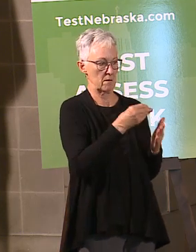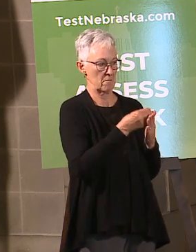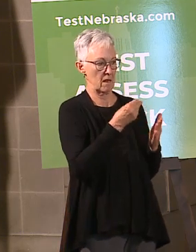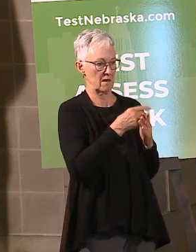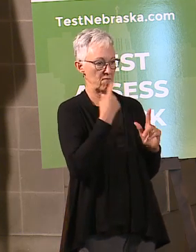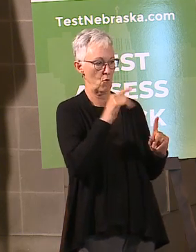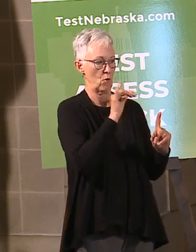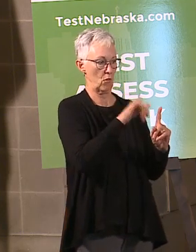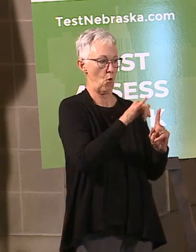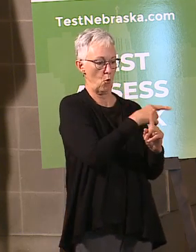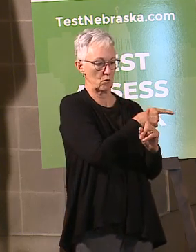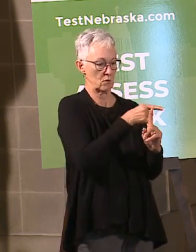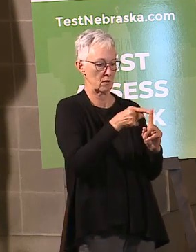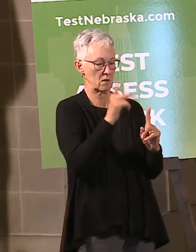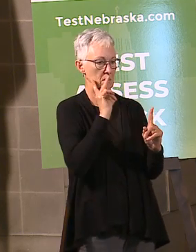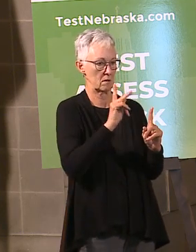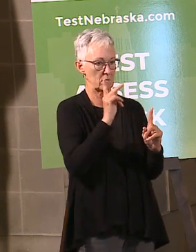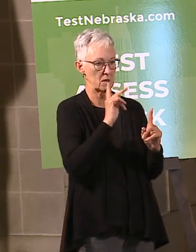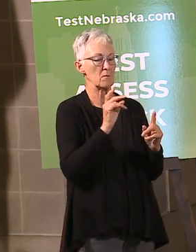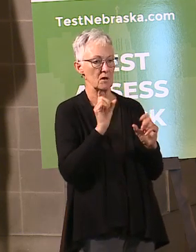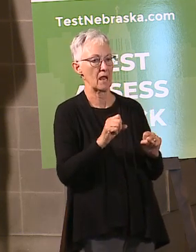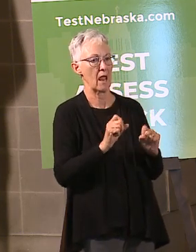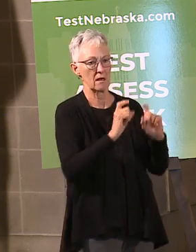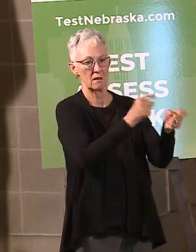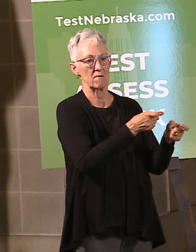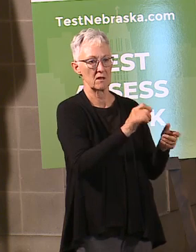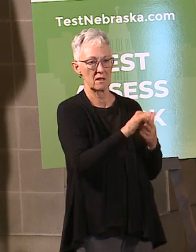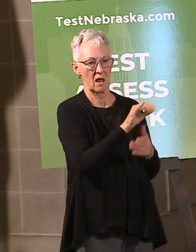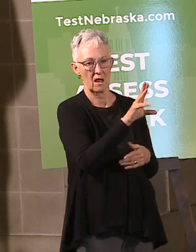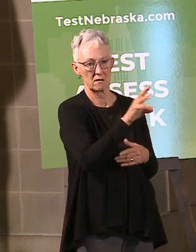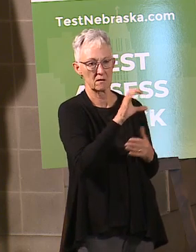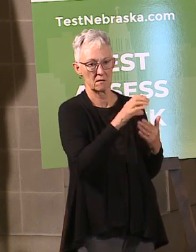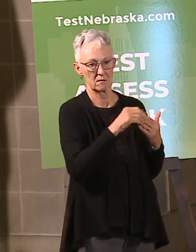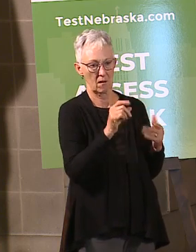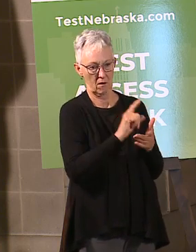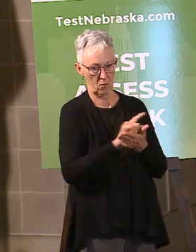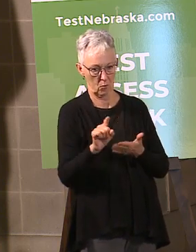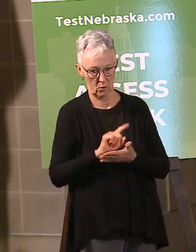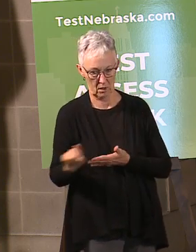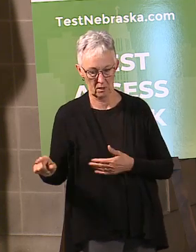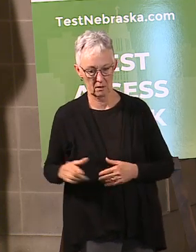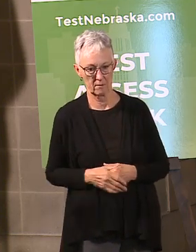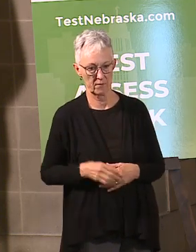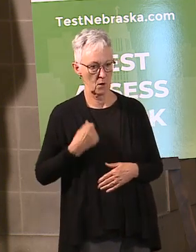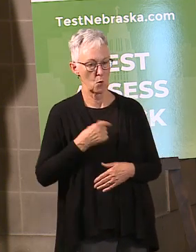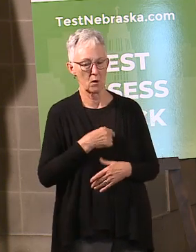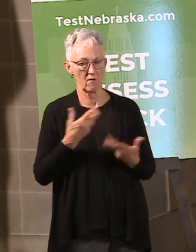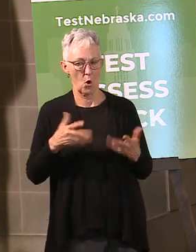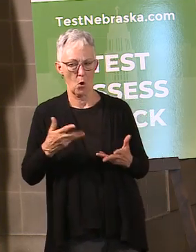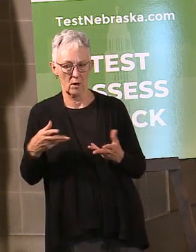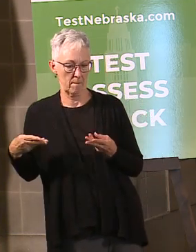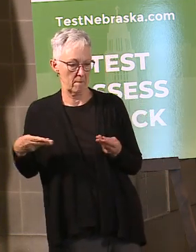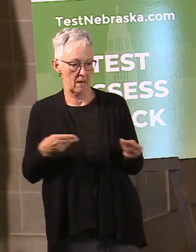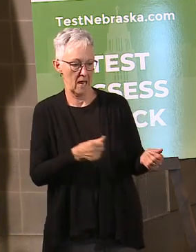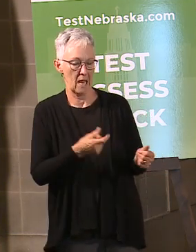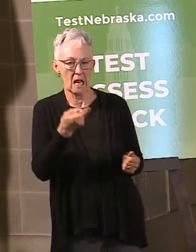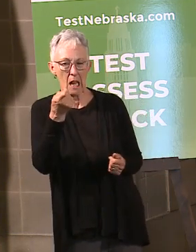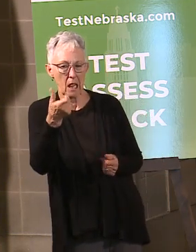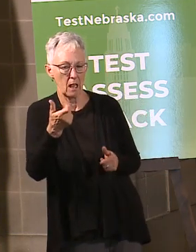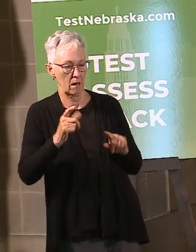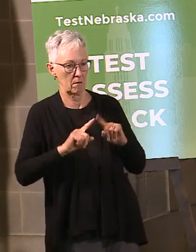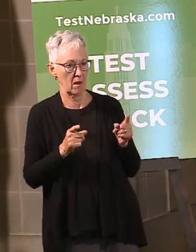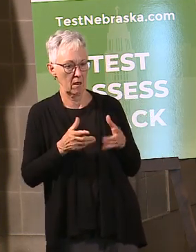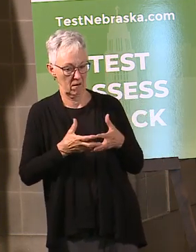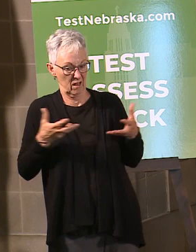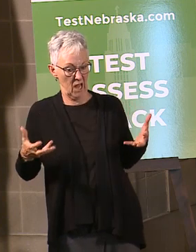back and search those people. We'll be making notifications for them. Like I said, we've paid a few dollars out on it already, but the big push will come this weekend when we go